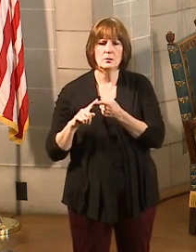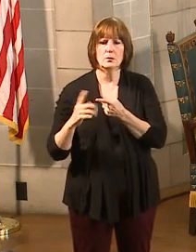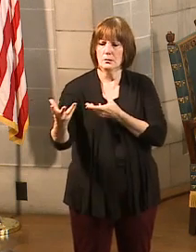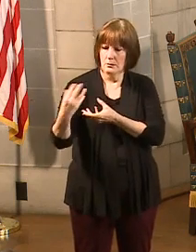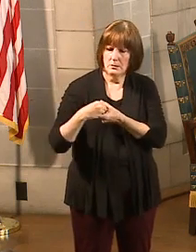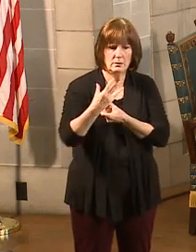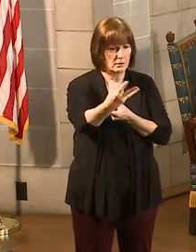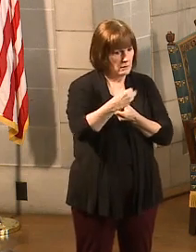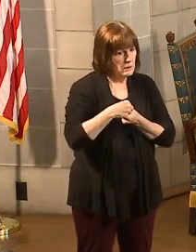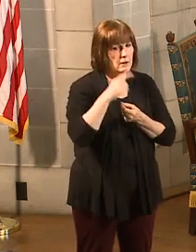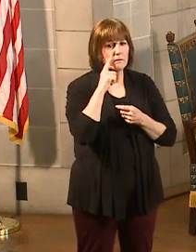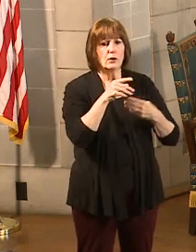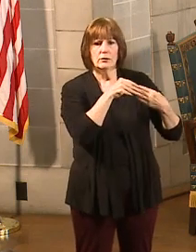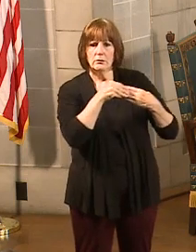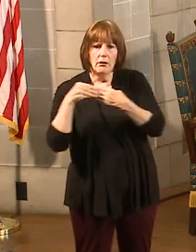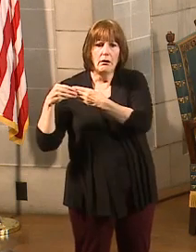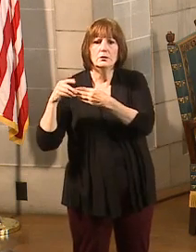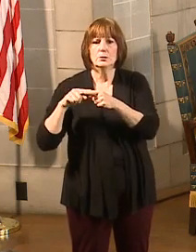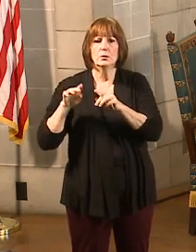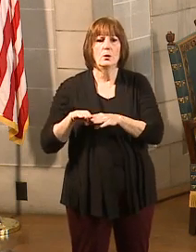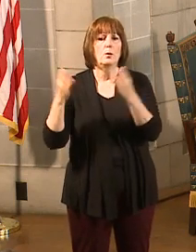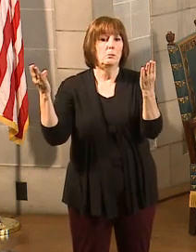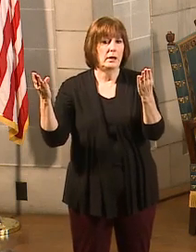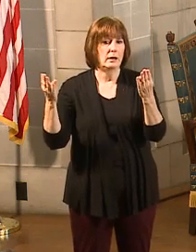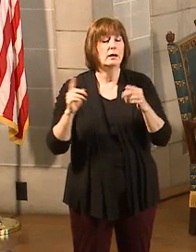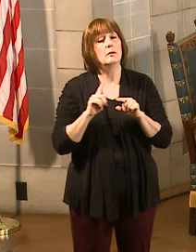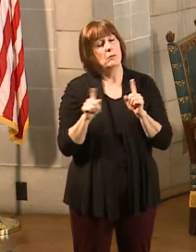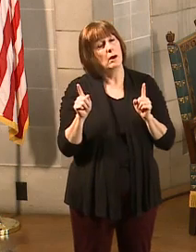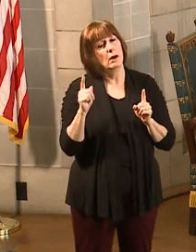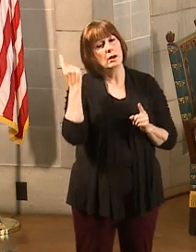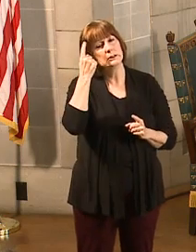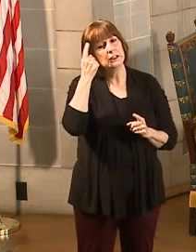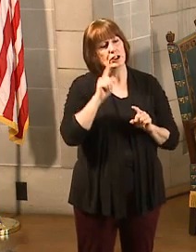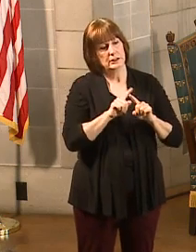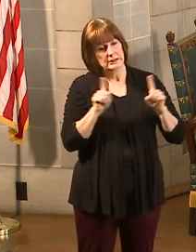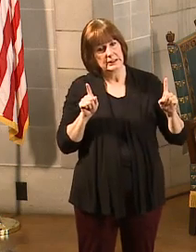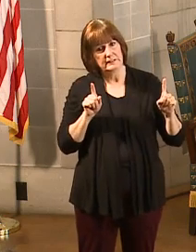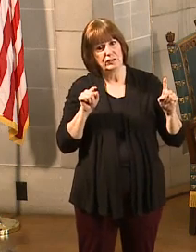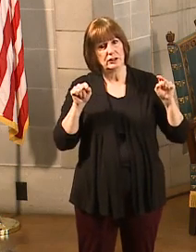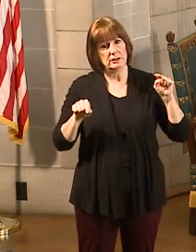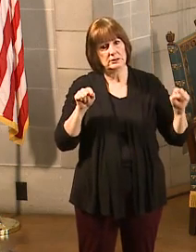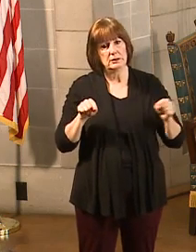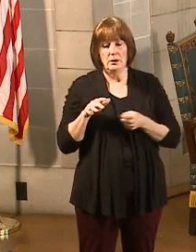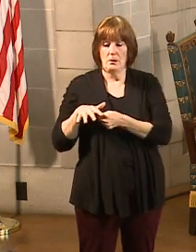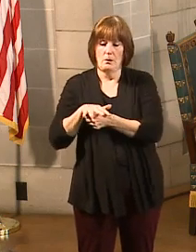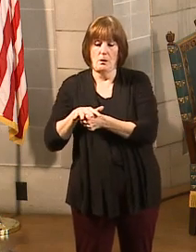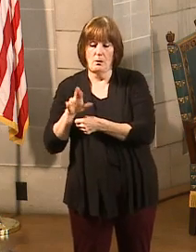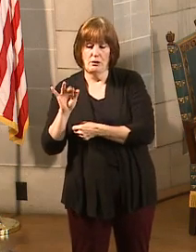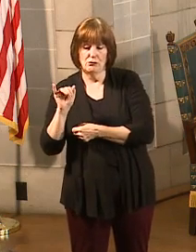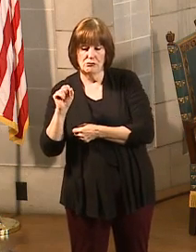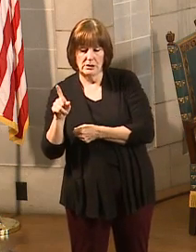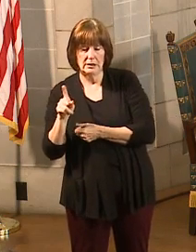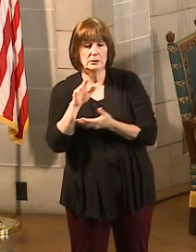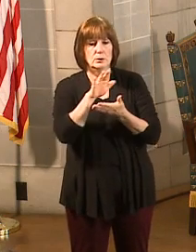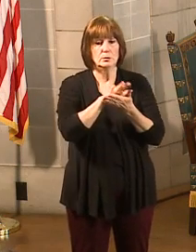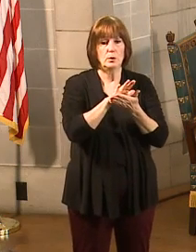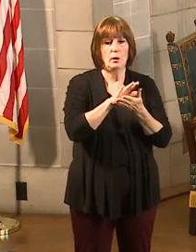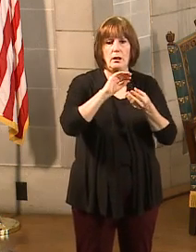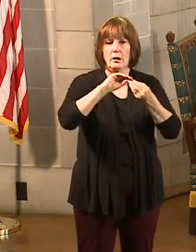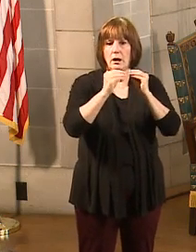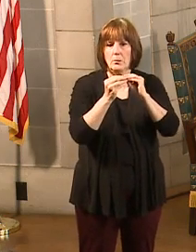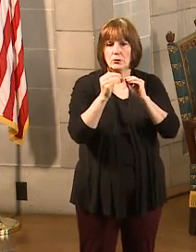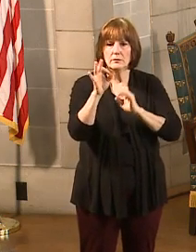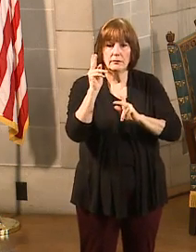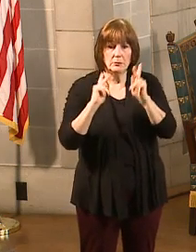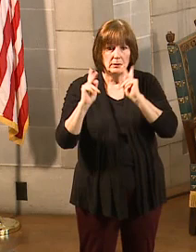health experts for guidance in reopening. But we must also consider the differences in local risk, school demographics, and other important